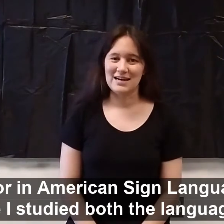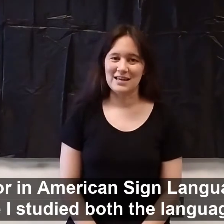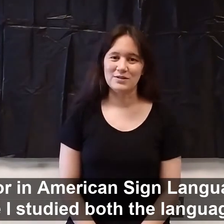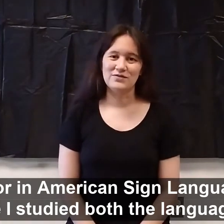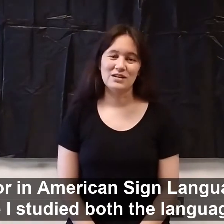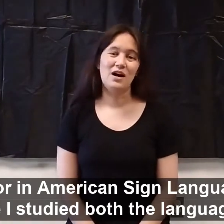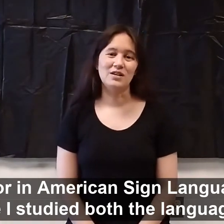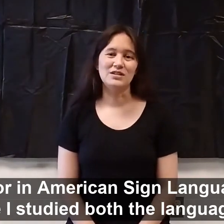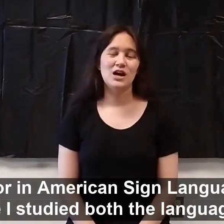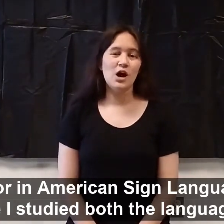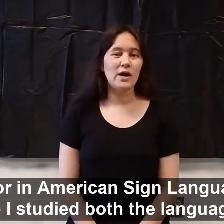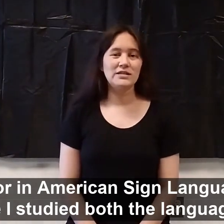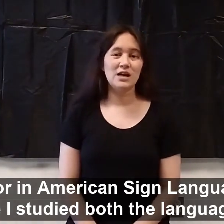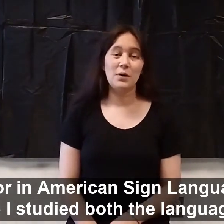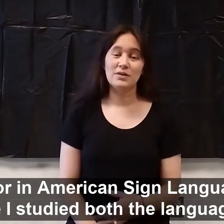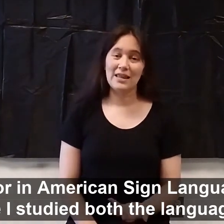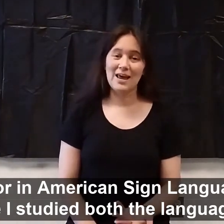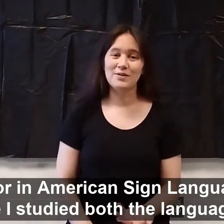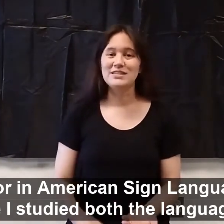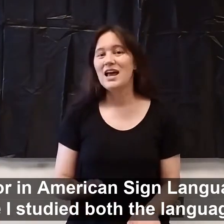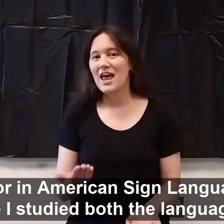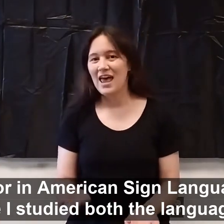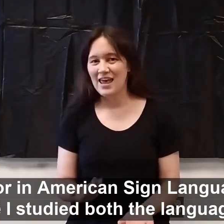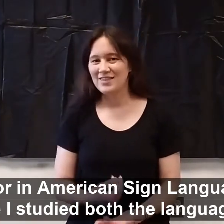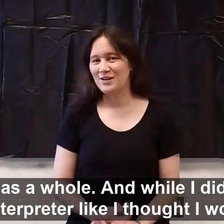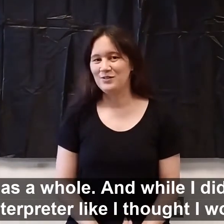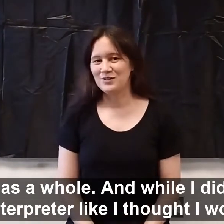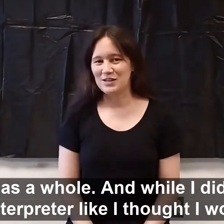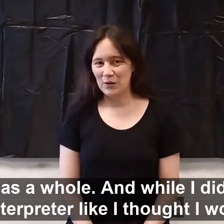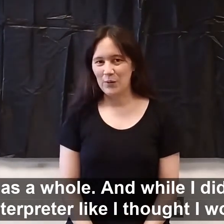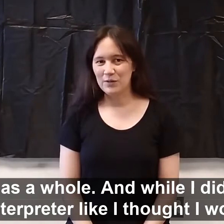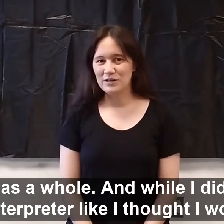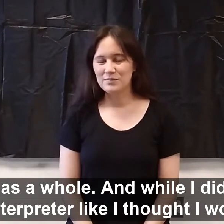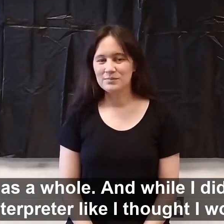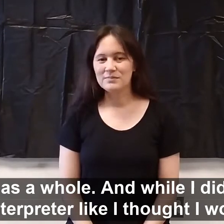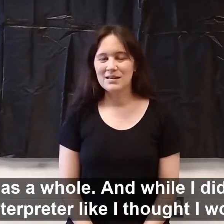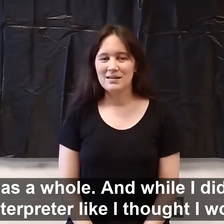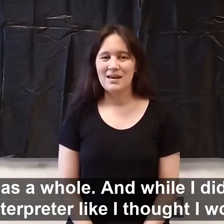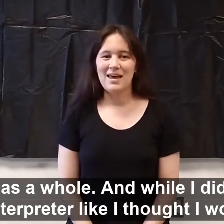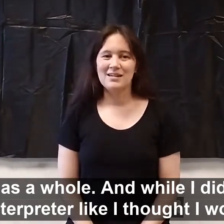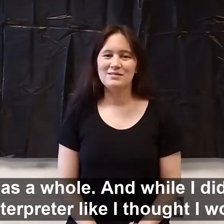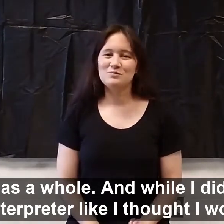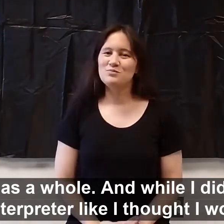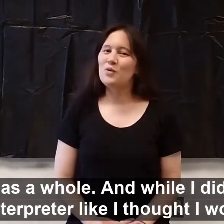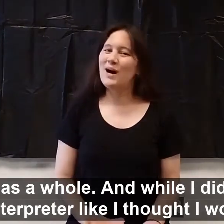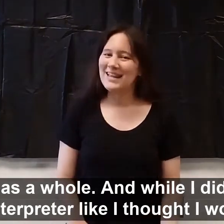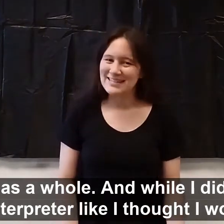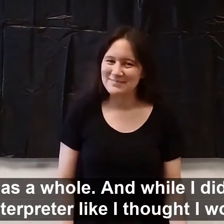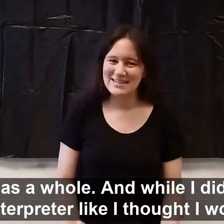Language in college, where I studied both the language and the culture as a whole. And while I didn't become